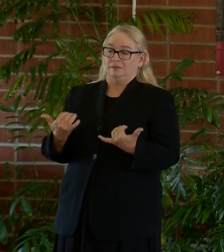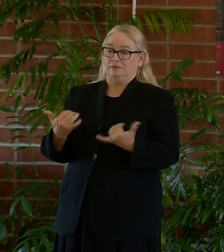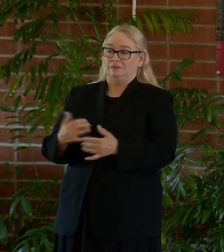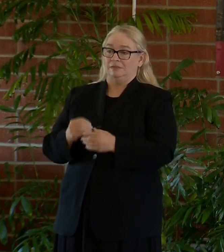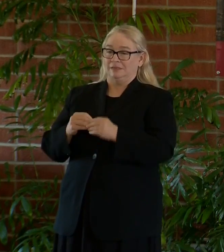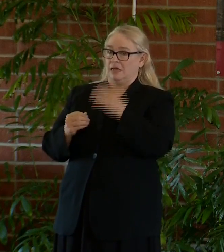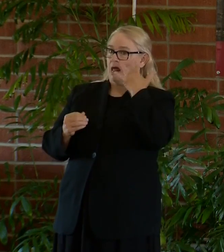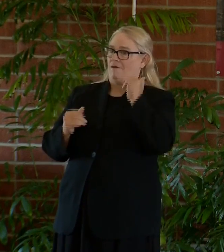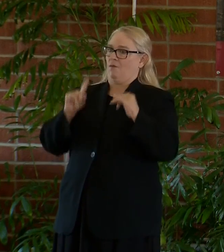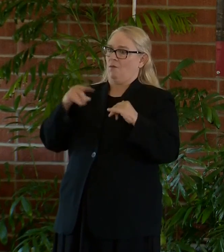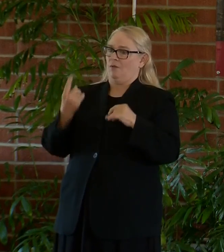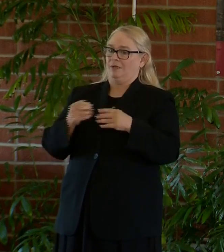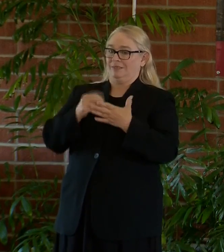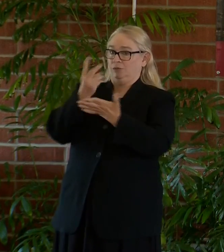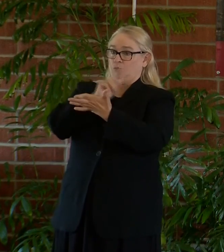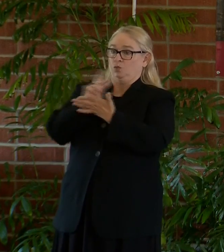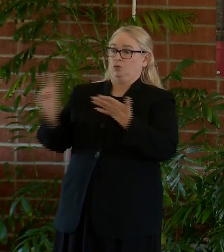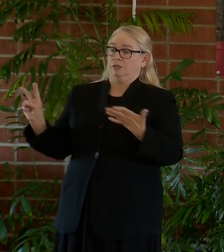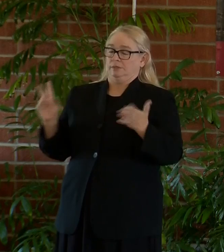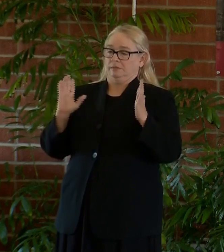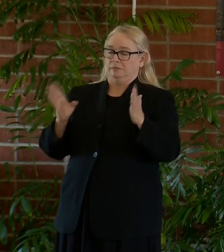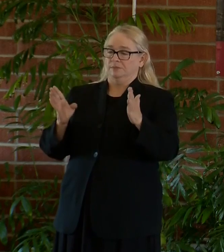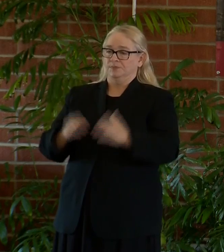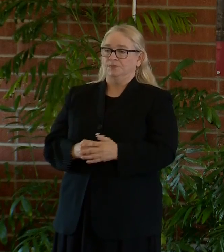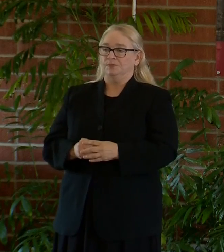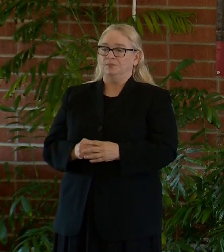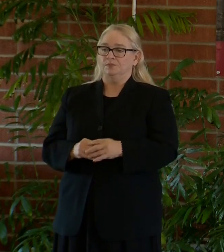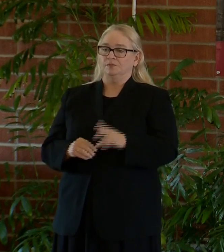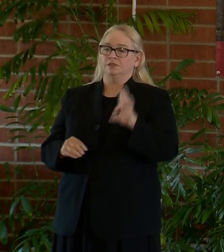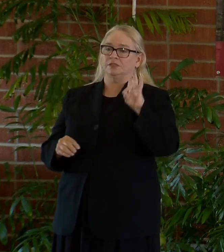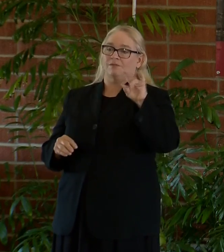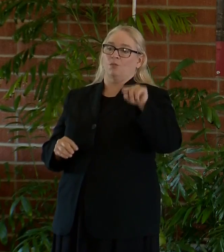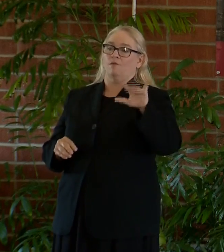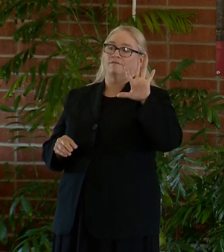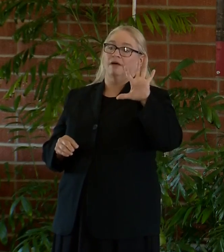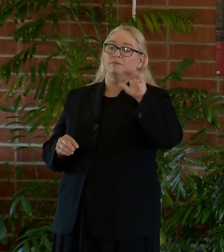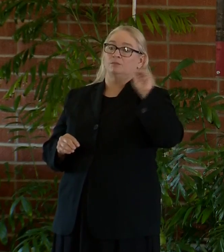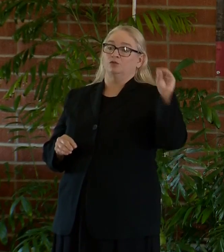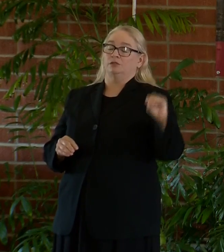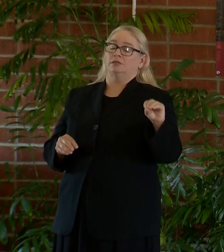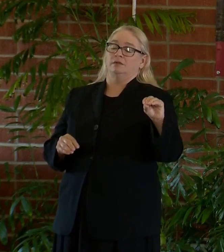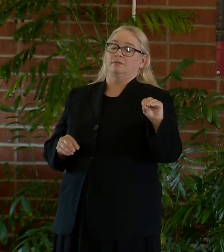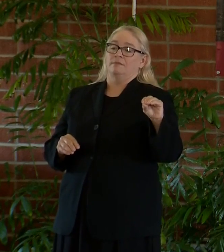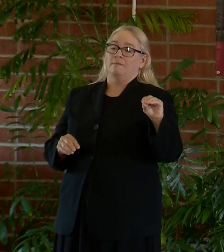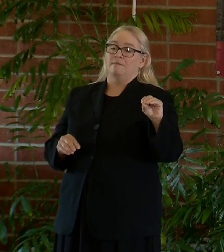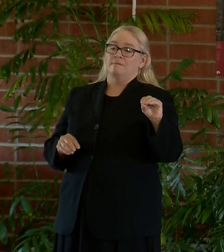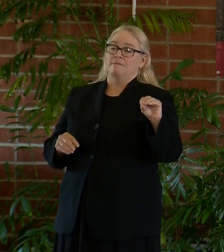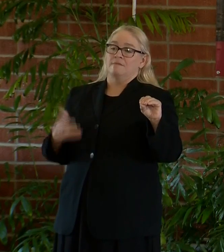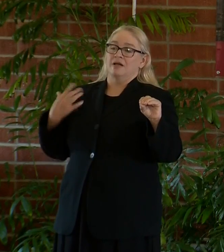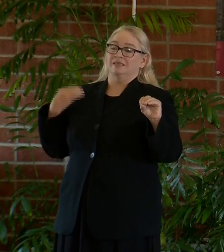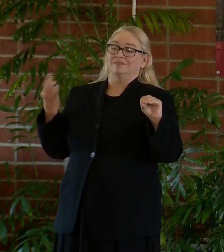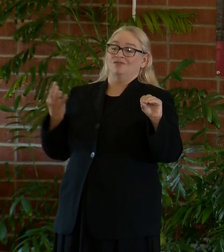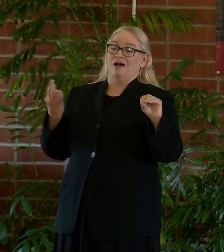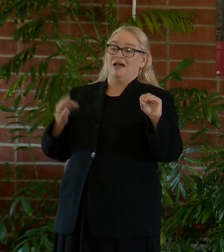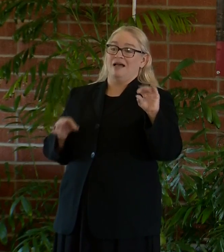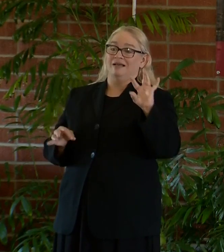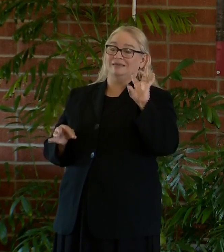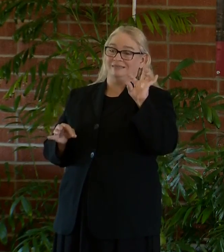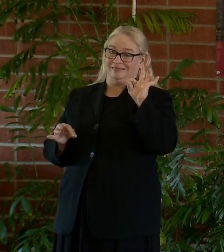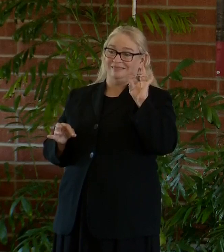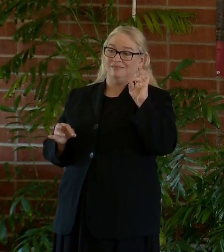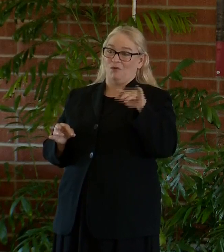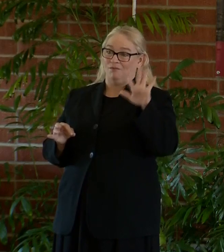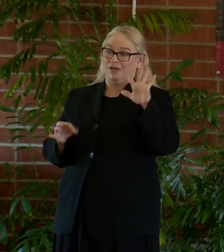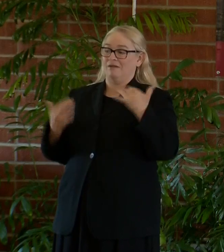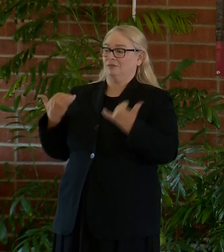14-day period are at 7.5%. Left you on Friday we were at 7.5%. They're